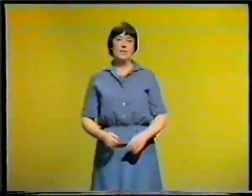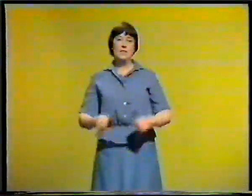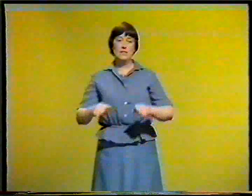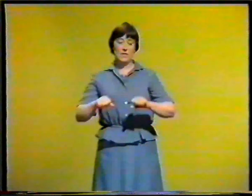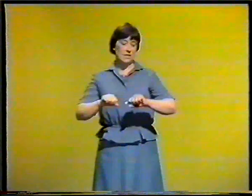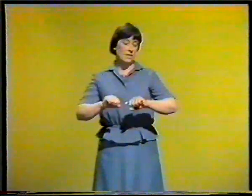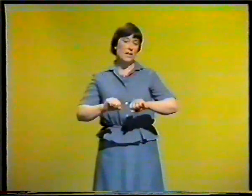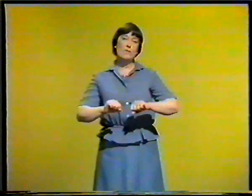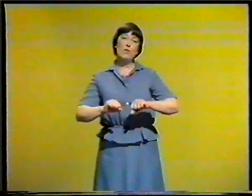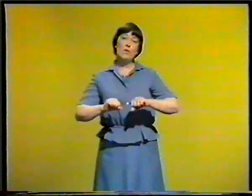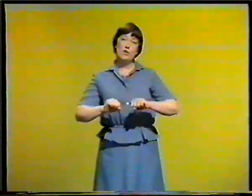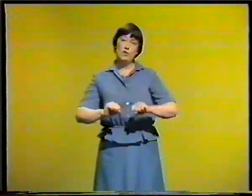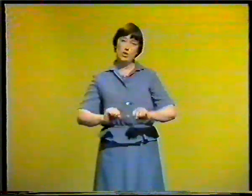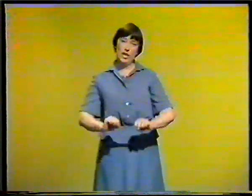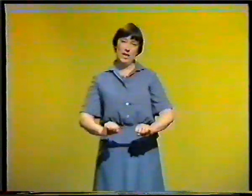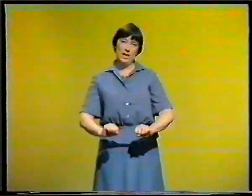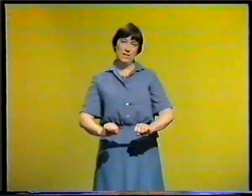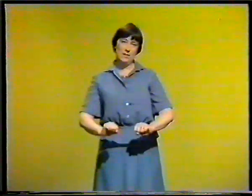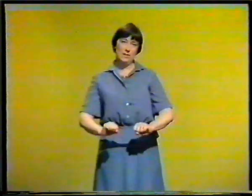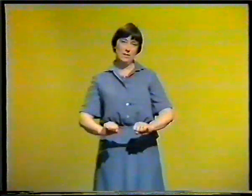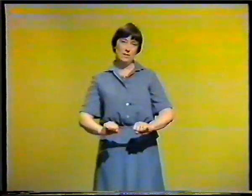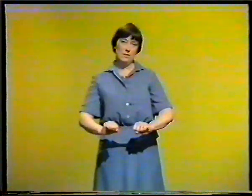Now this is a sign for chair.